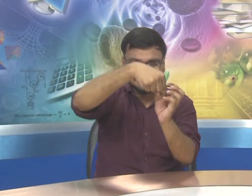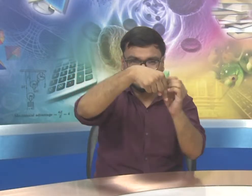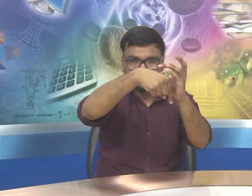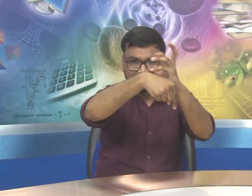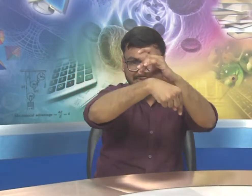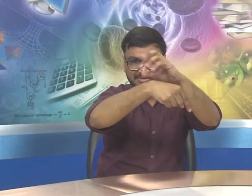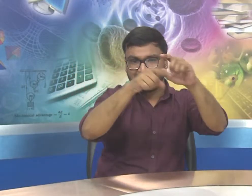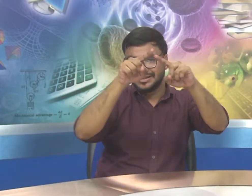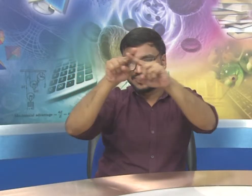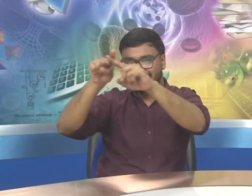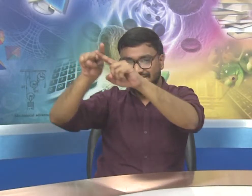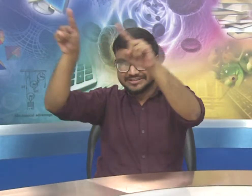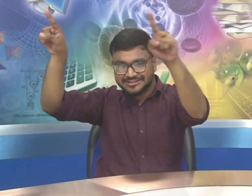each atom.